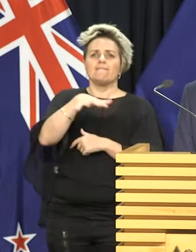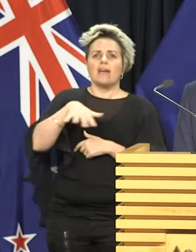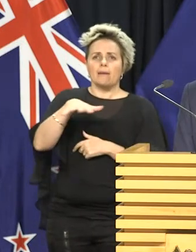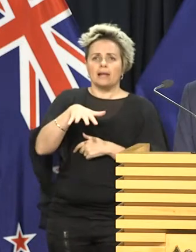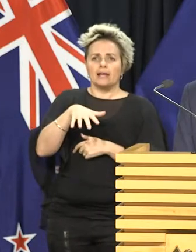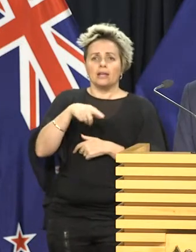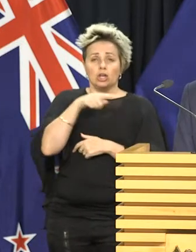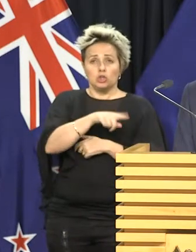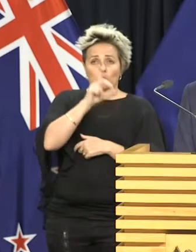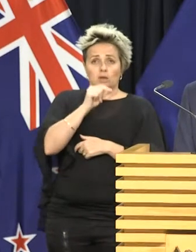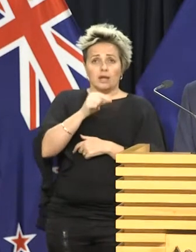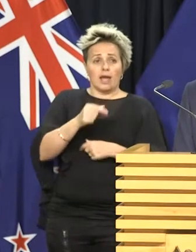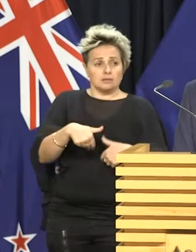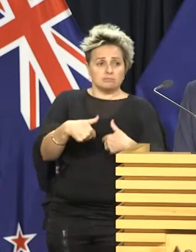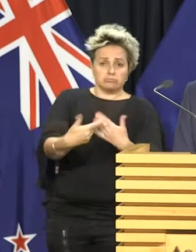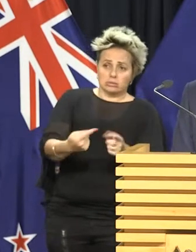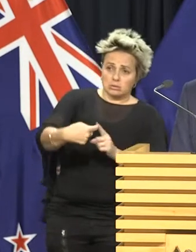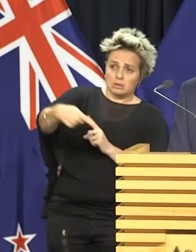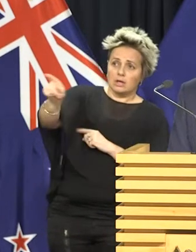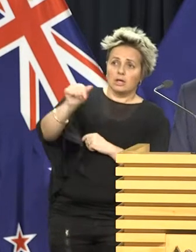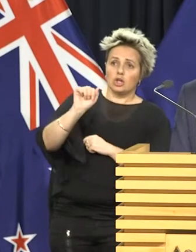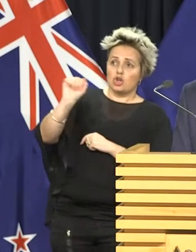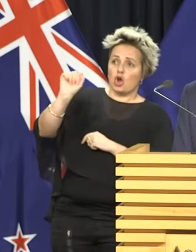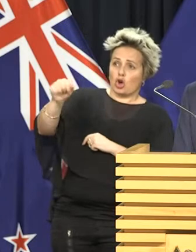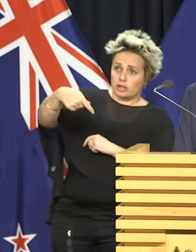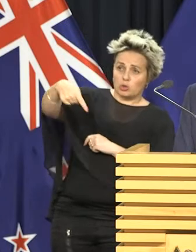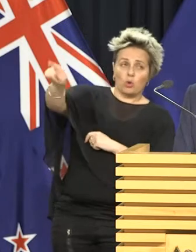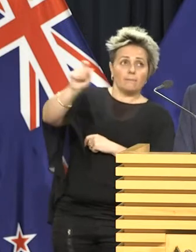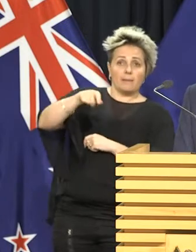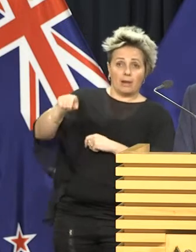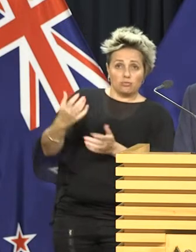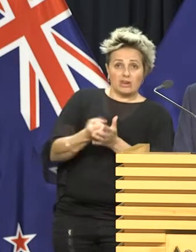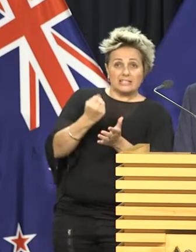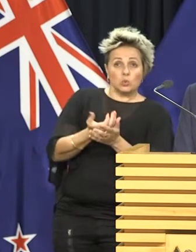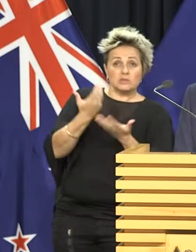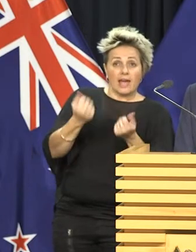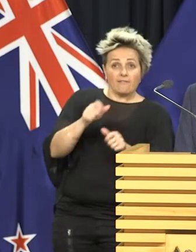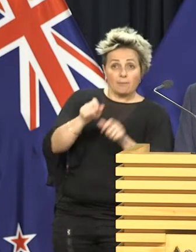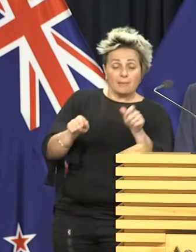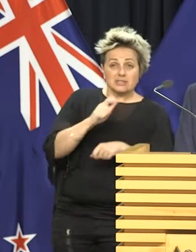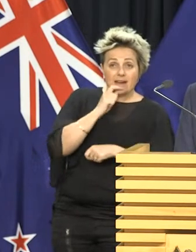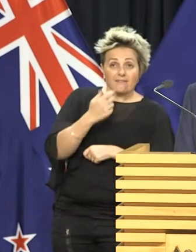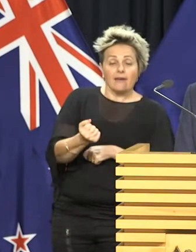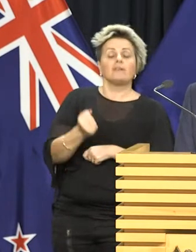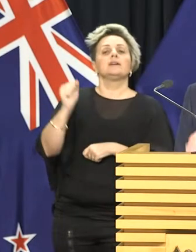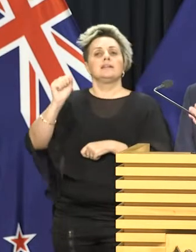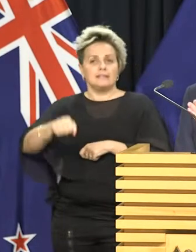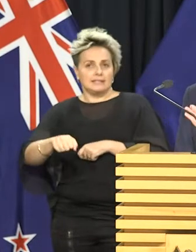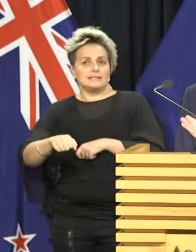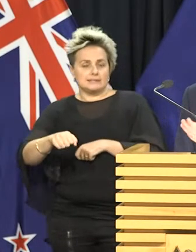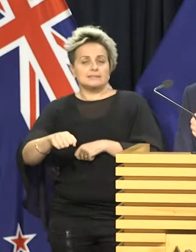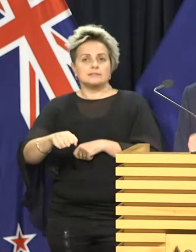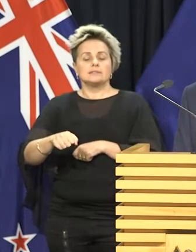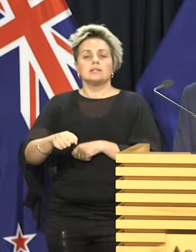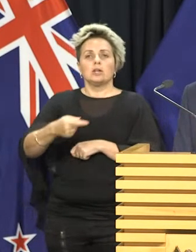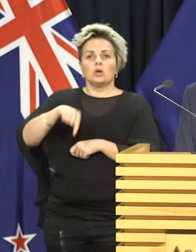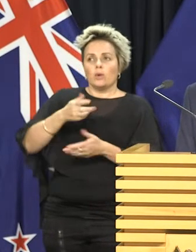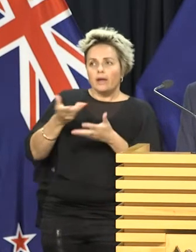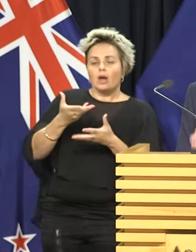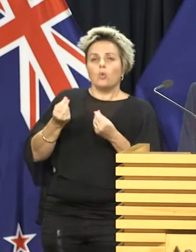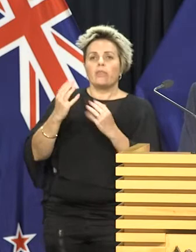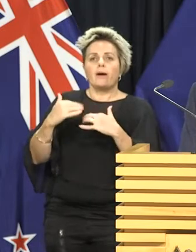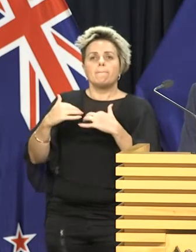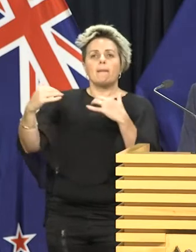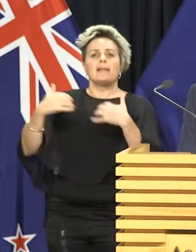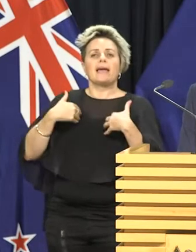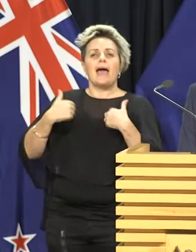to door knock people of interest? Yes, we do have the resources, and that's done by and through arrangement with the local public health unit,